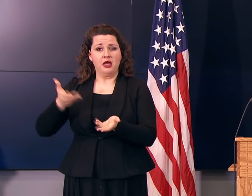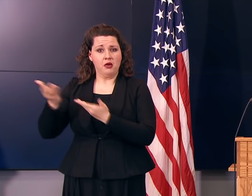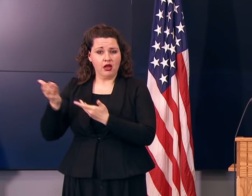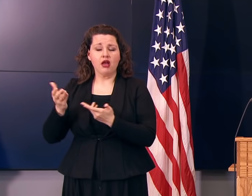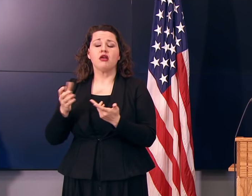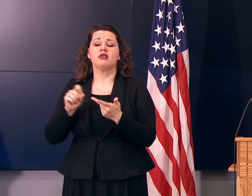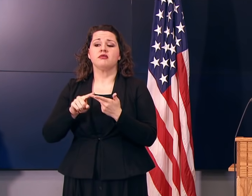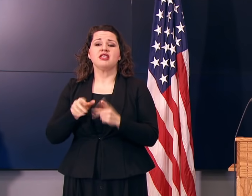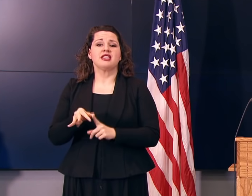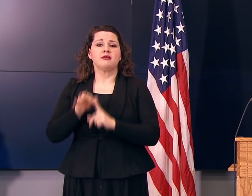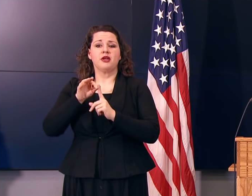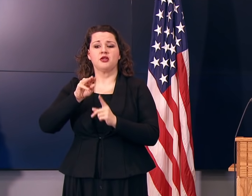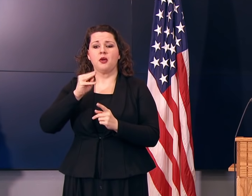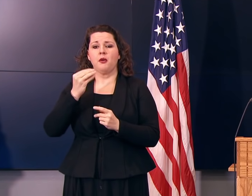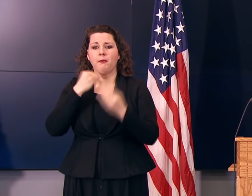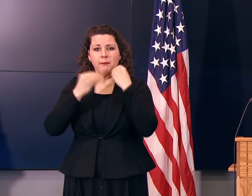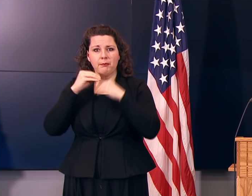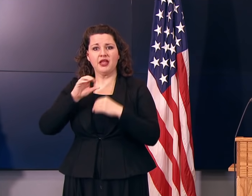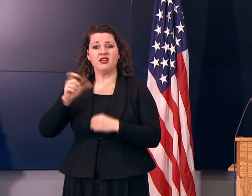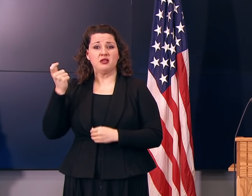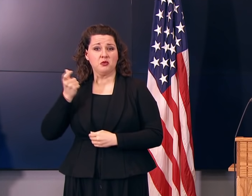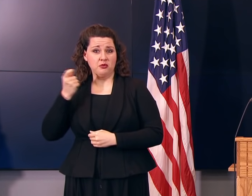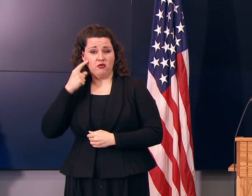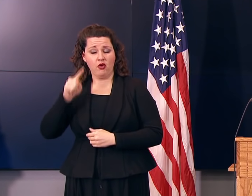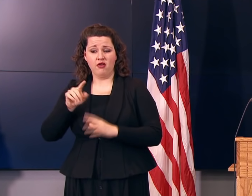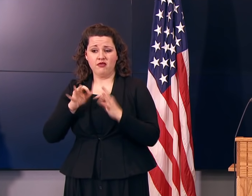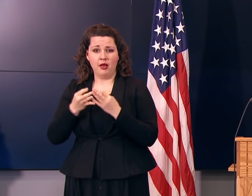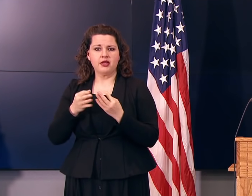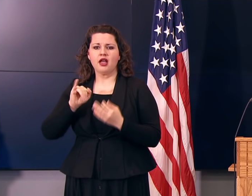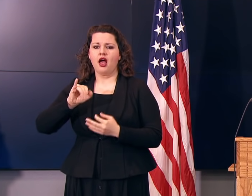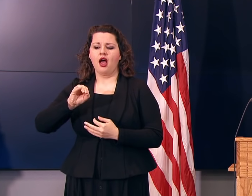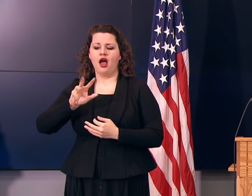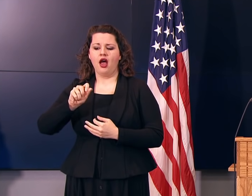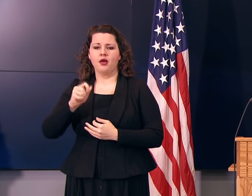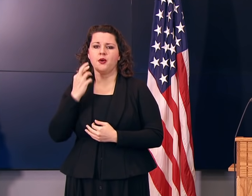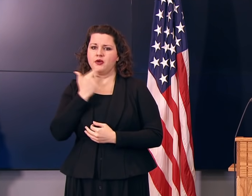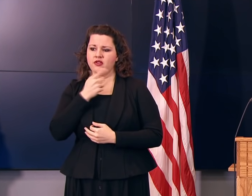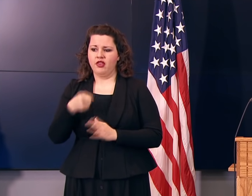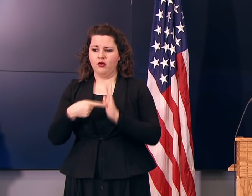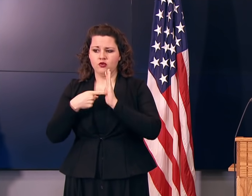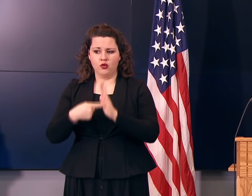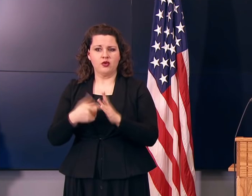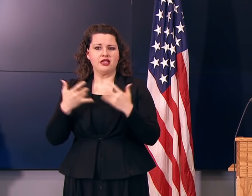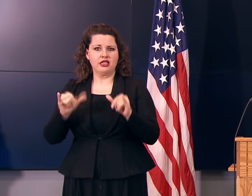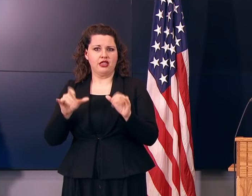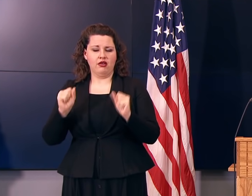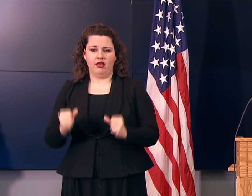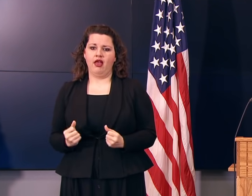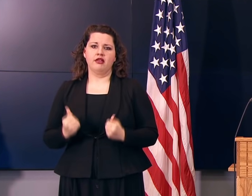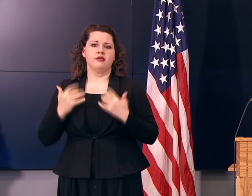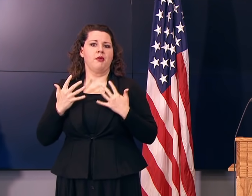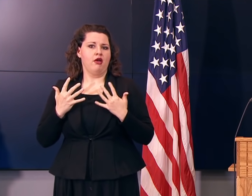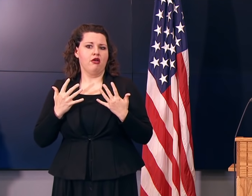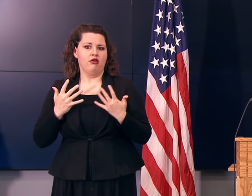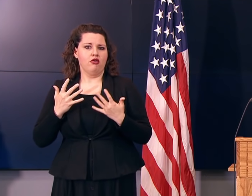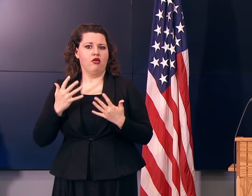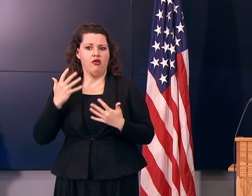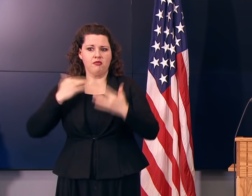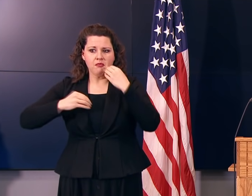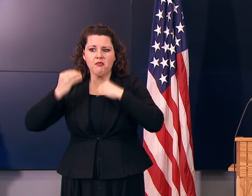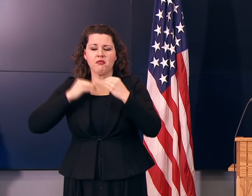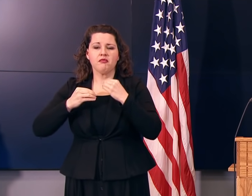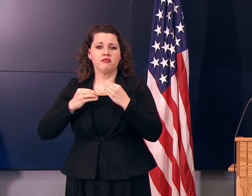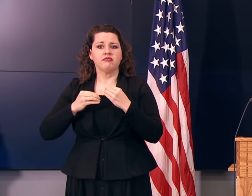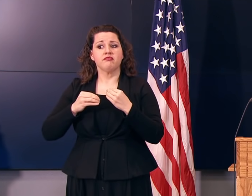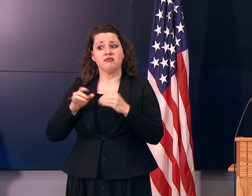meal subscriptions for families. Iowa restaurants have shown that they can still inspire dining even when we're eating